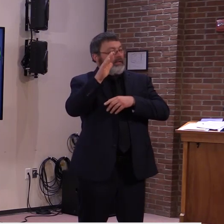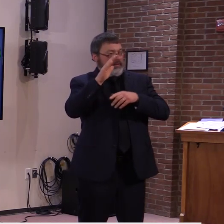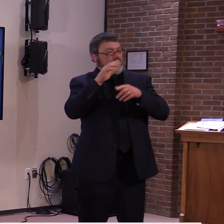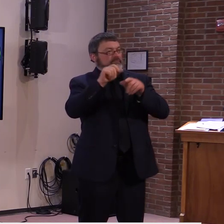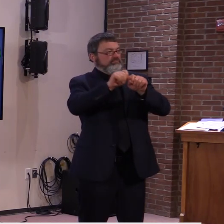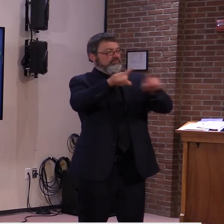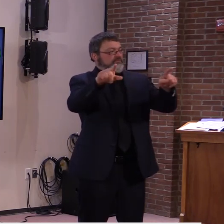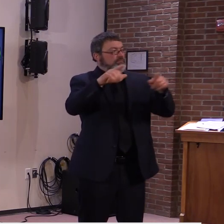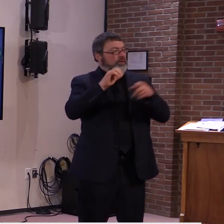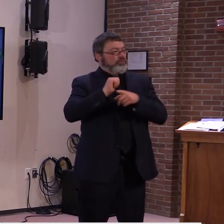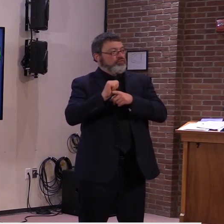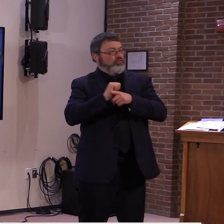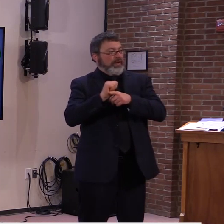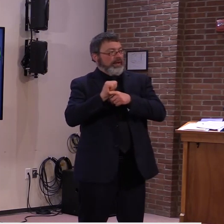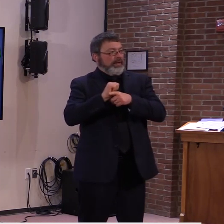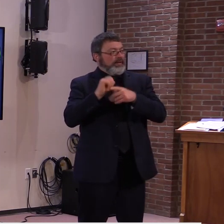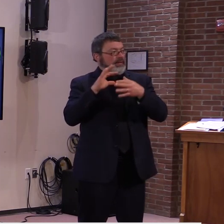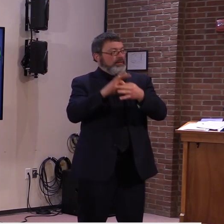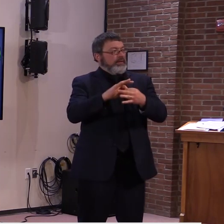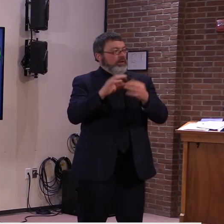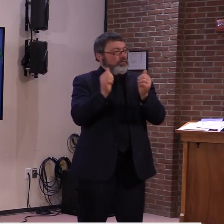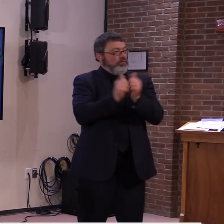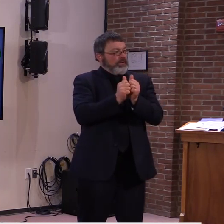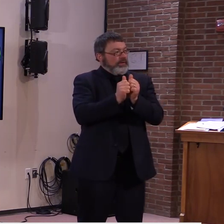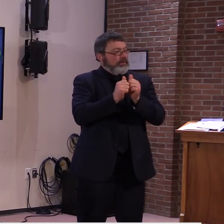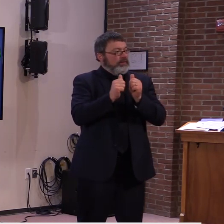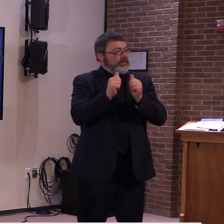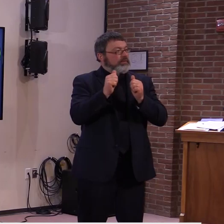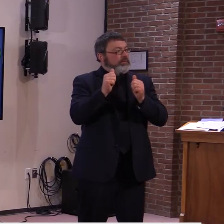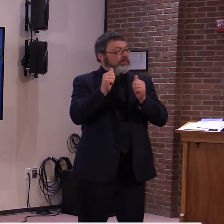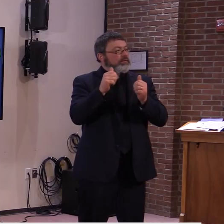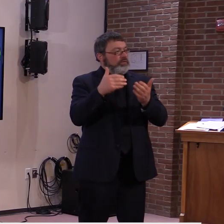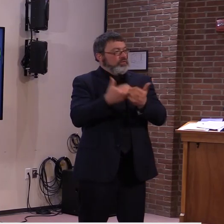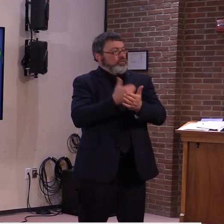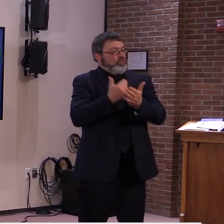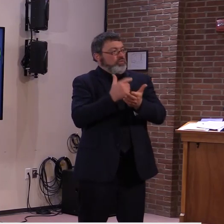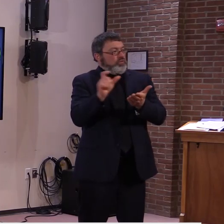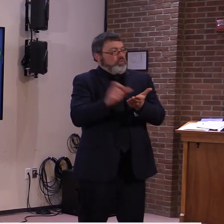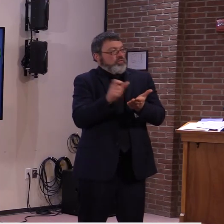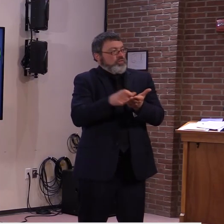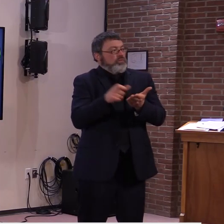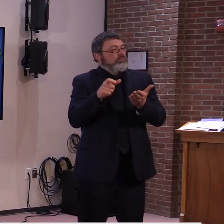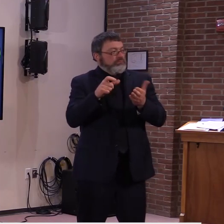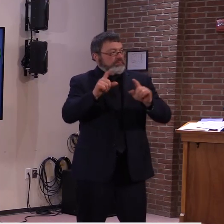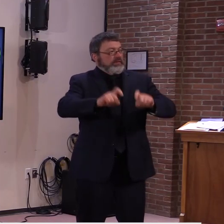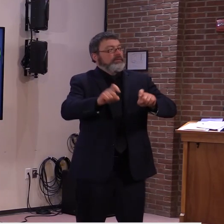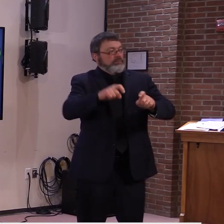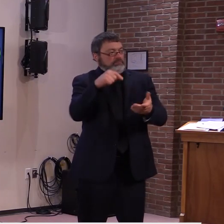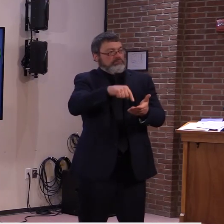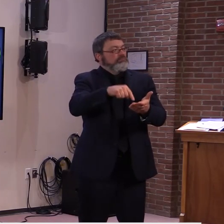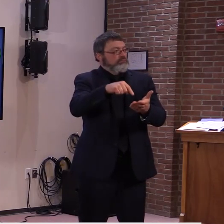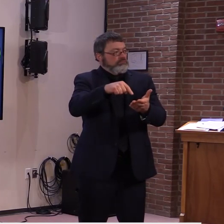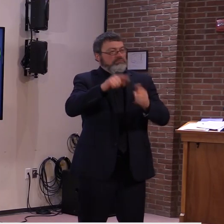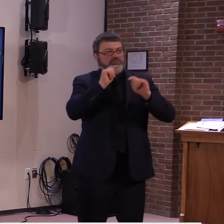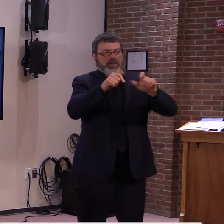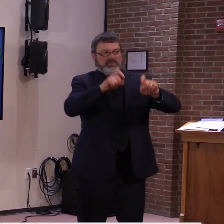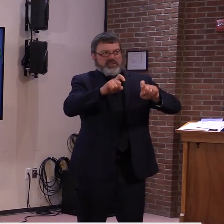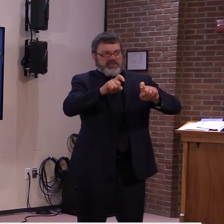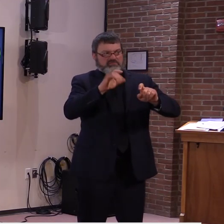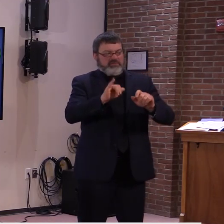Now cards as we move forward into a different phase of surveillance. In this health alert, a new surveillance